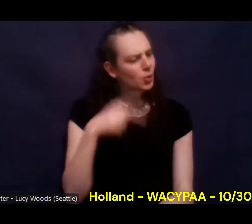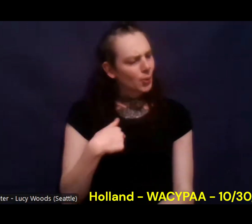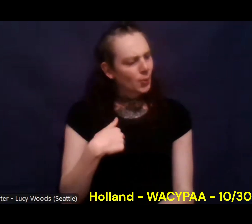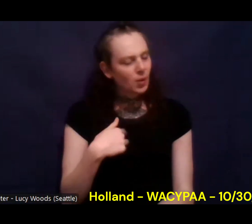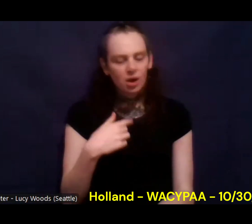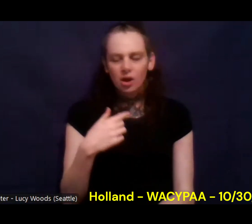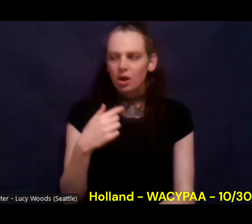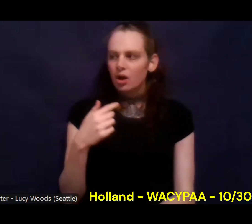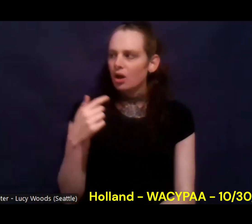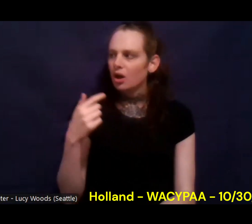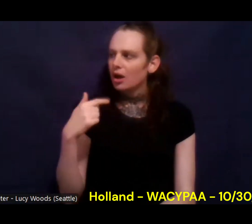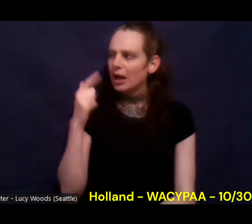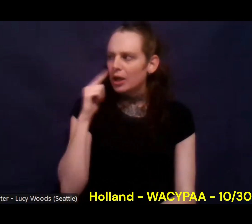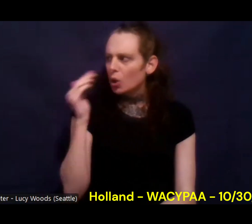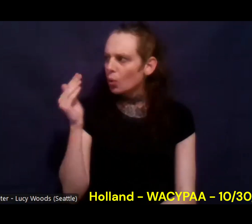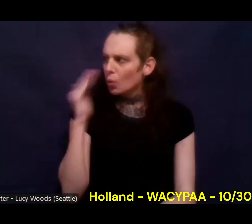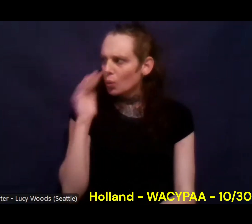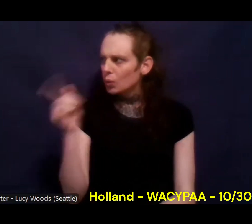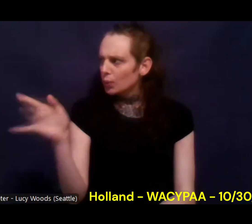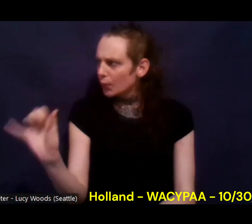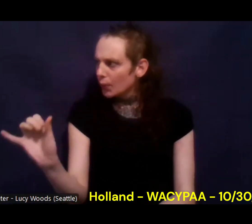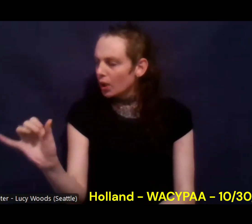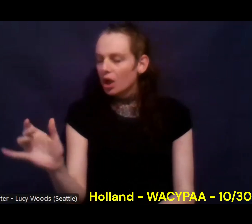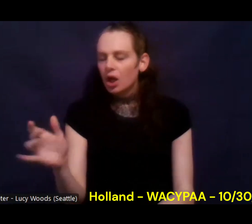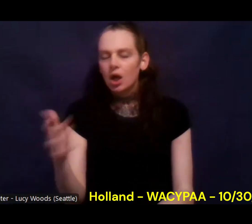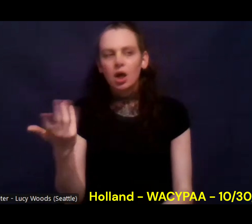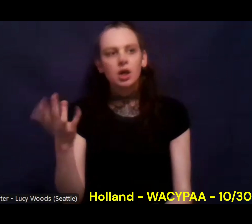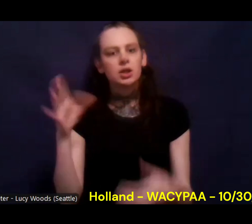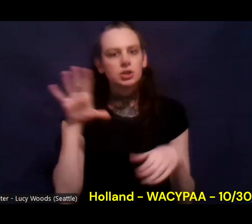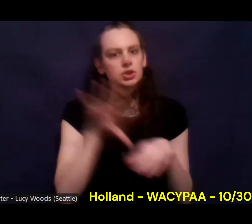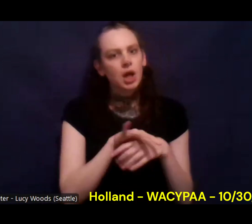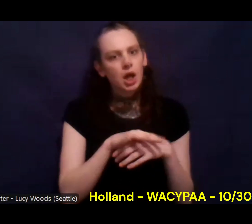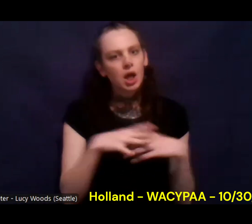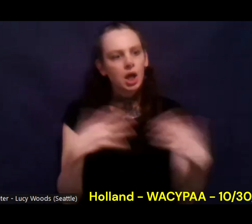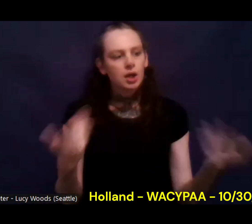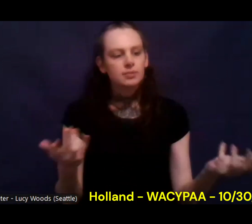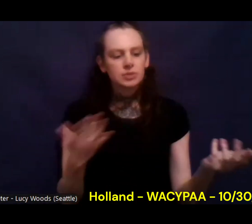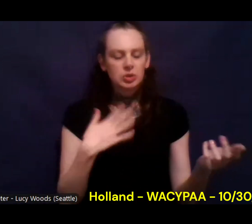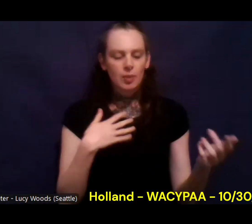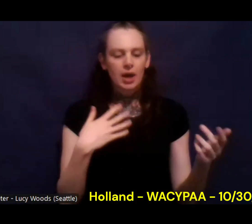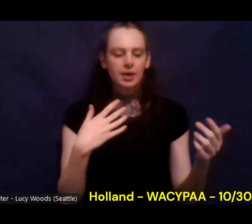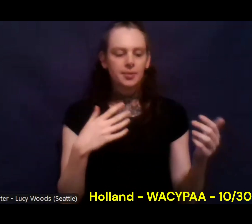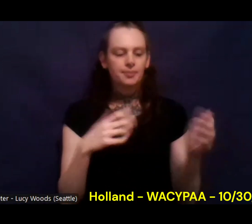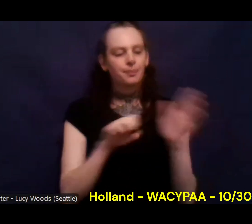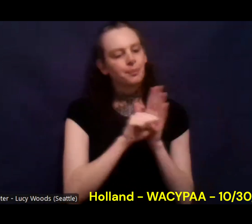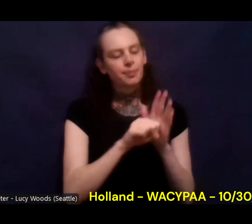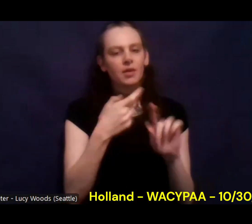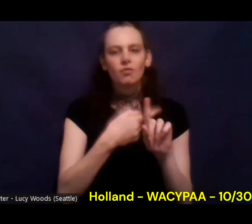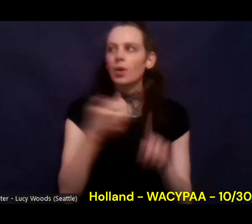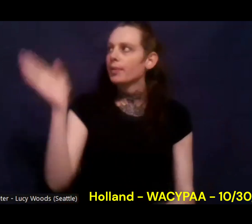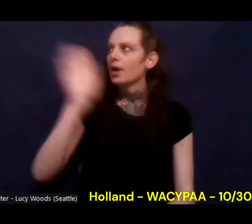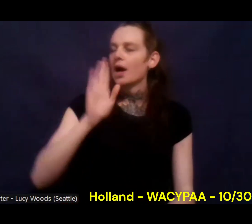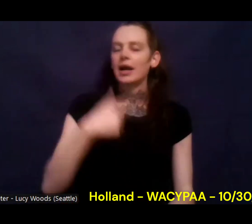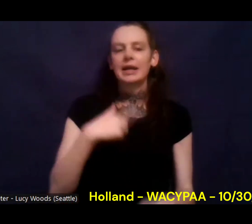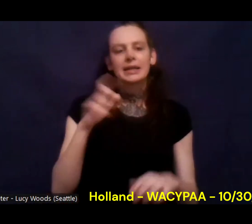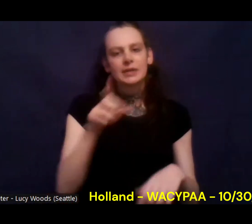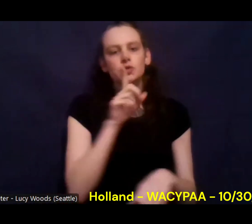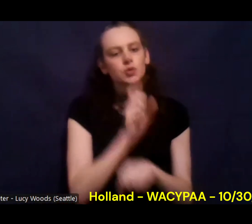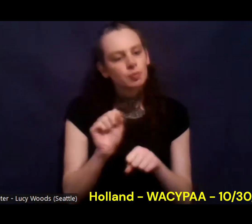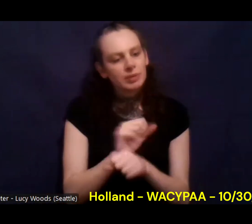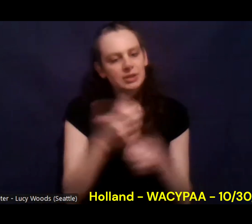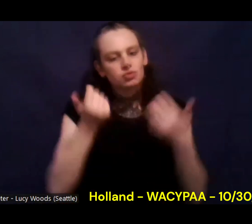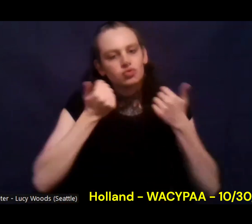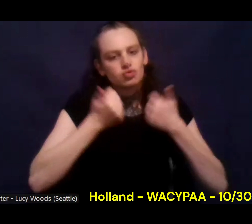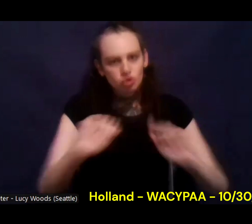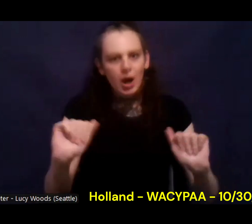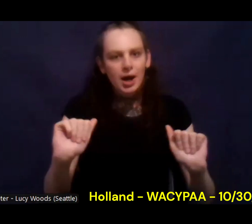too. And then I was like, well, shit. This is my sign to do everything the way I'm